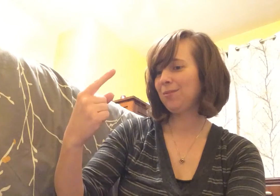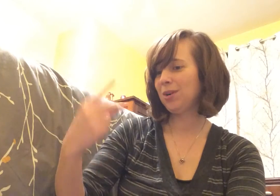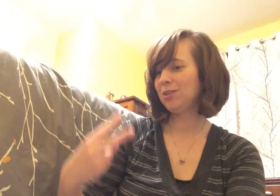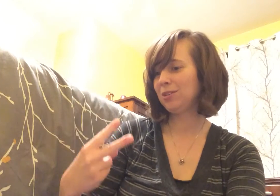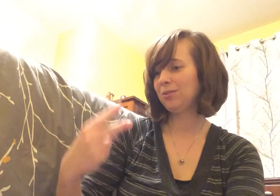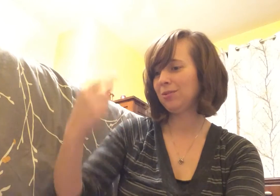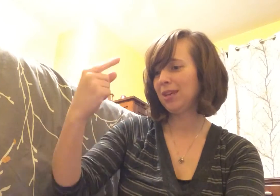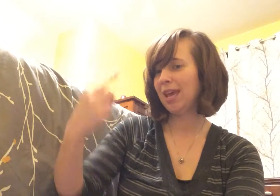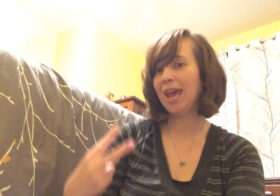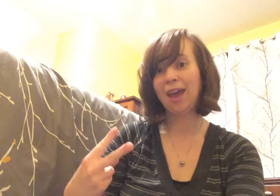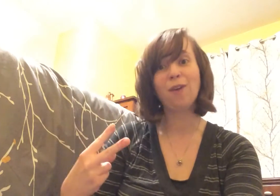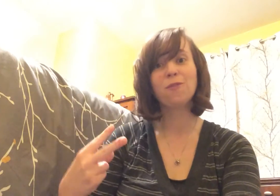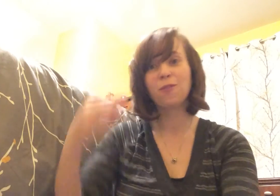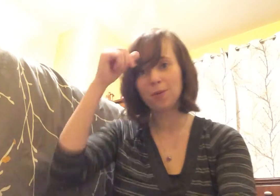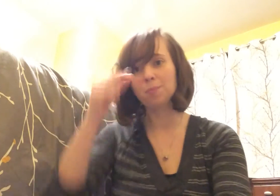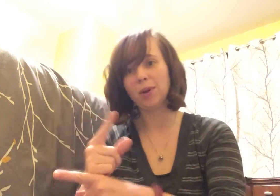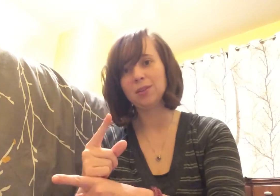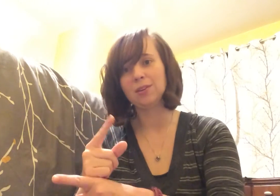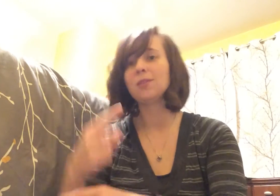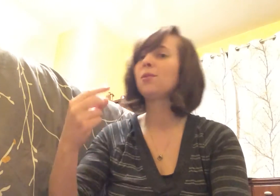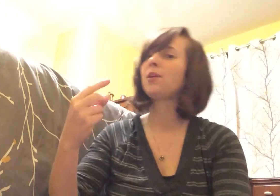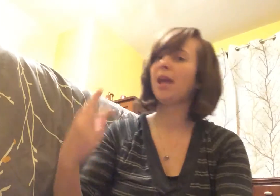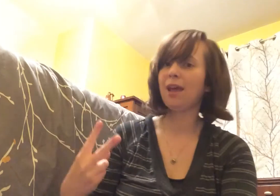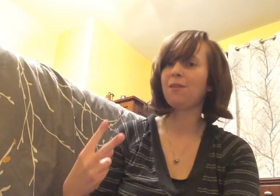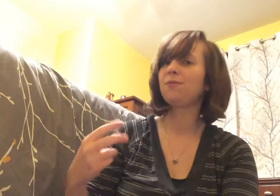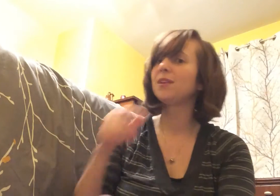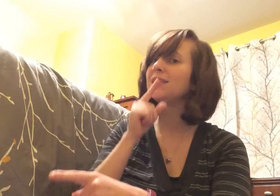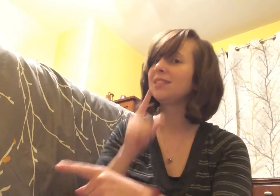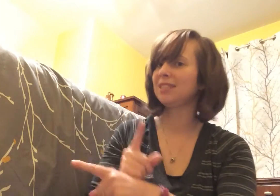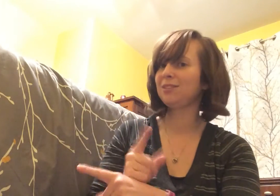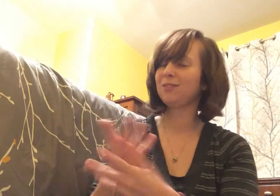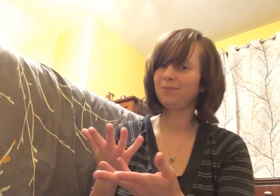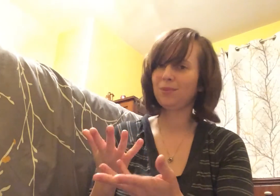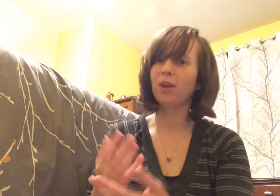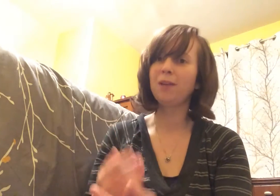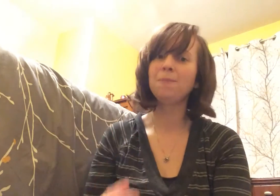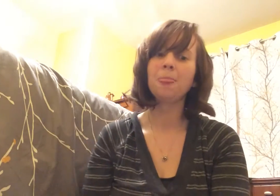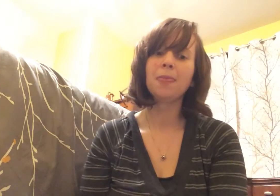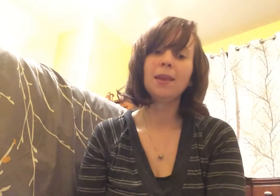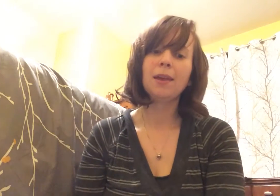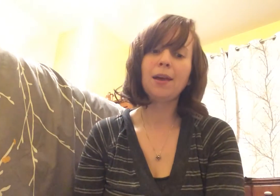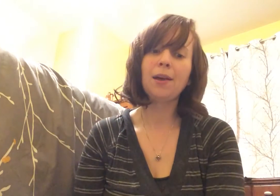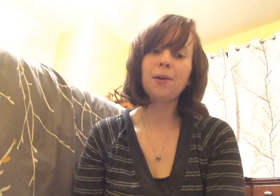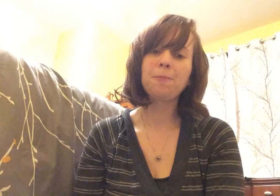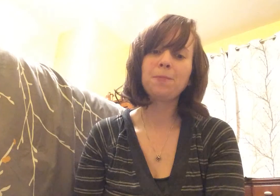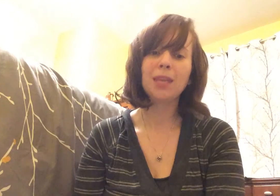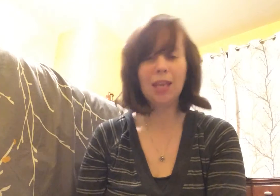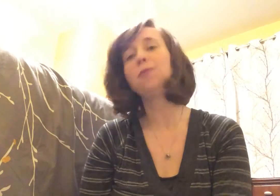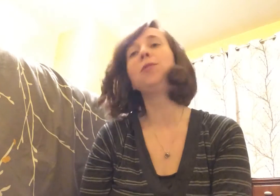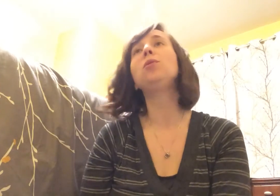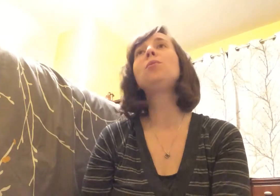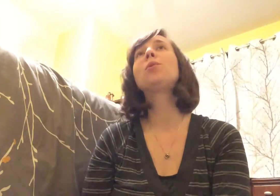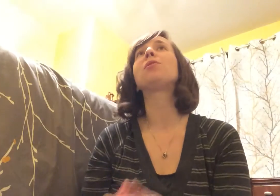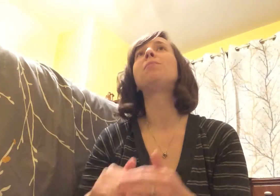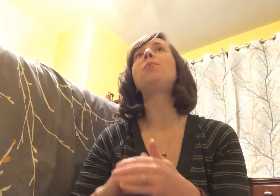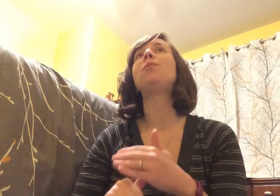1, 2, half brother or half sister. Okay. If you were